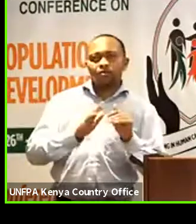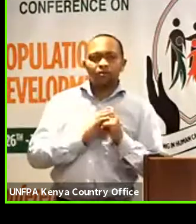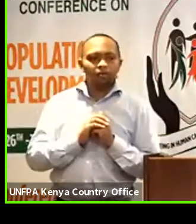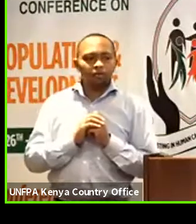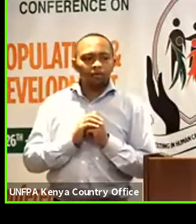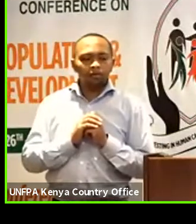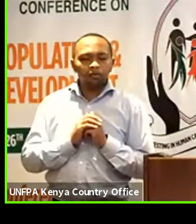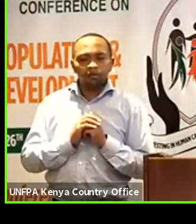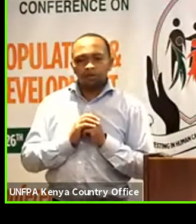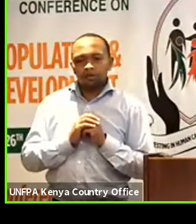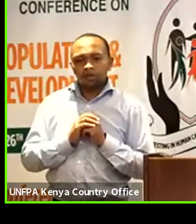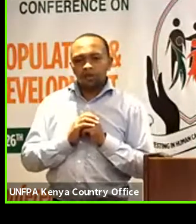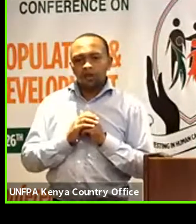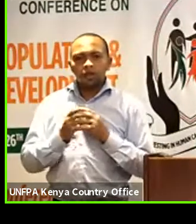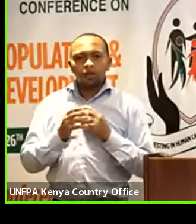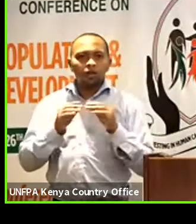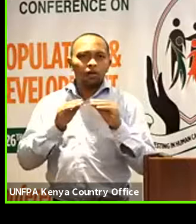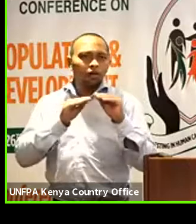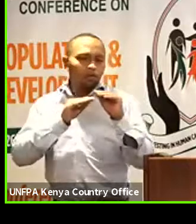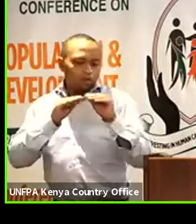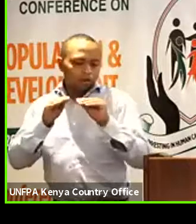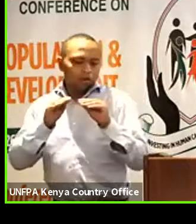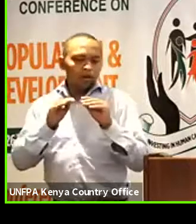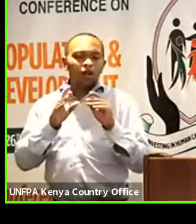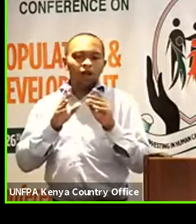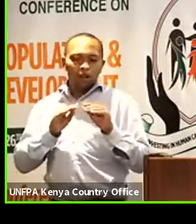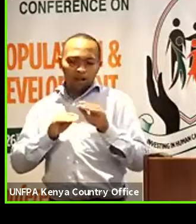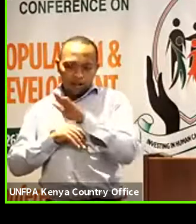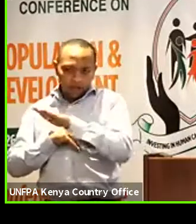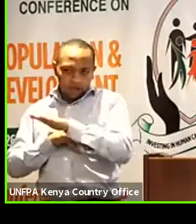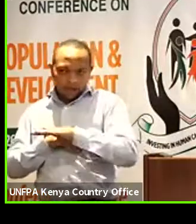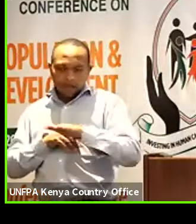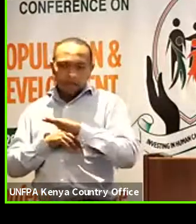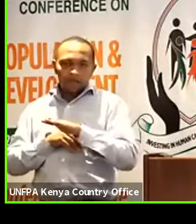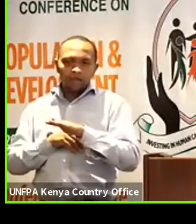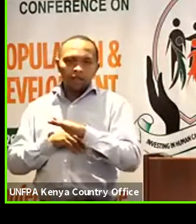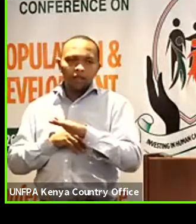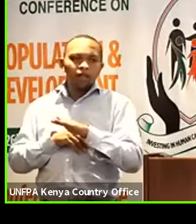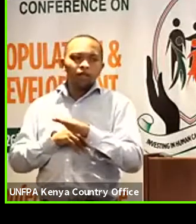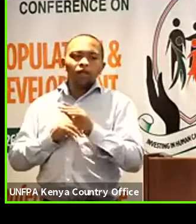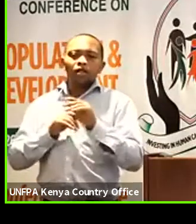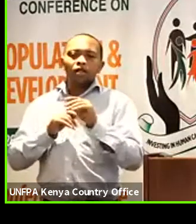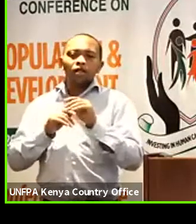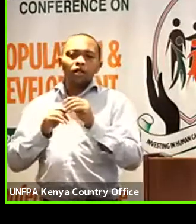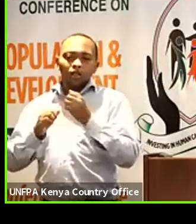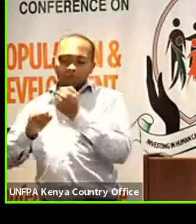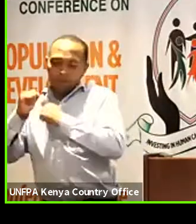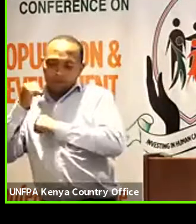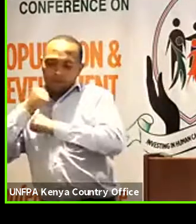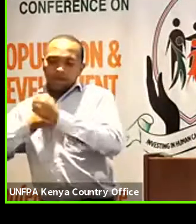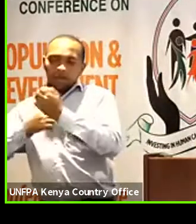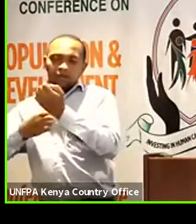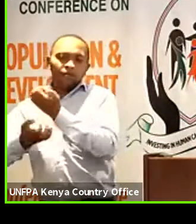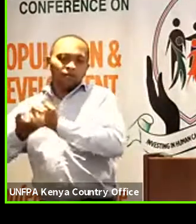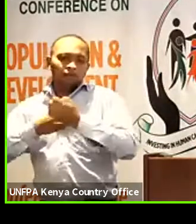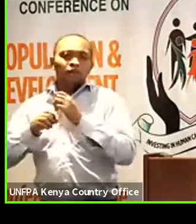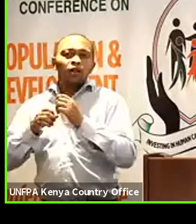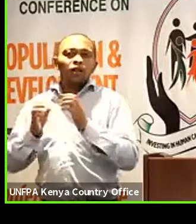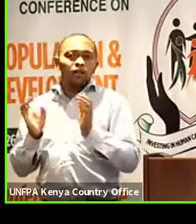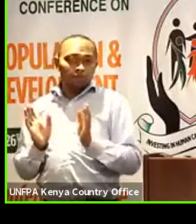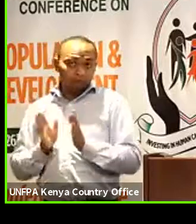sub-theme of the mobility and internal migration towards orderly mobility and productive economy. And the chair is going